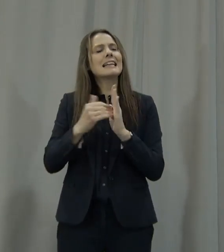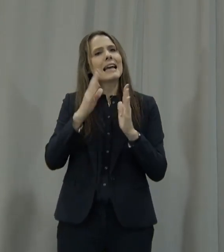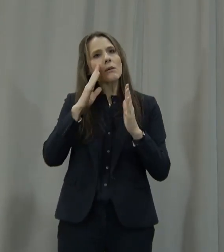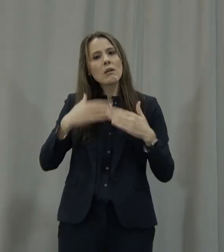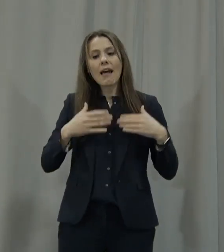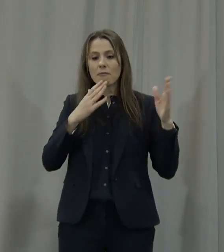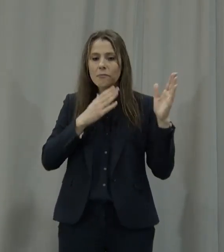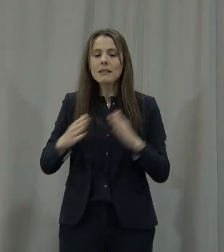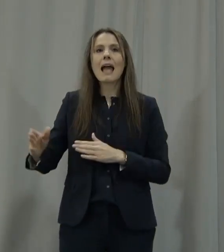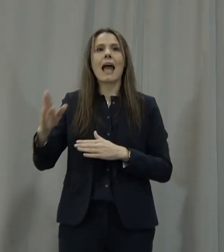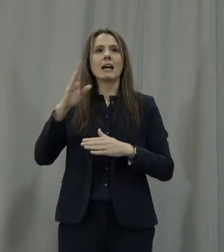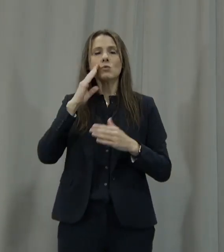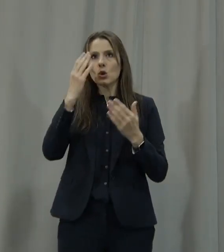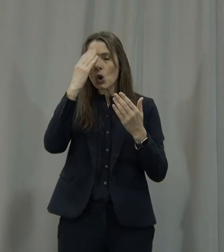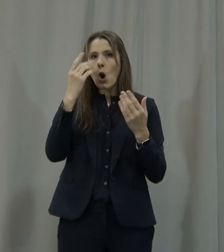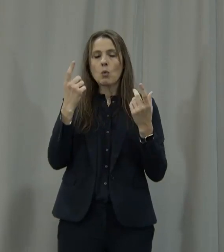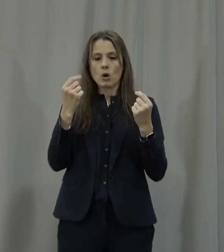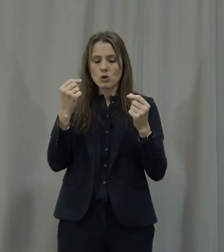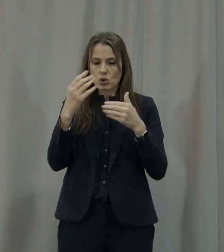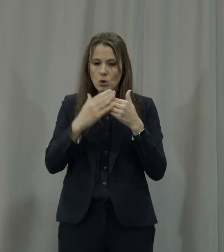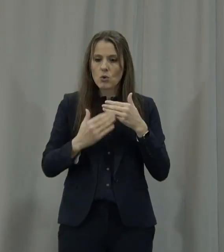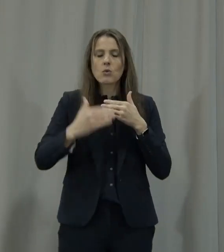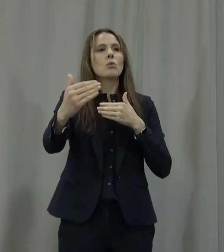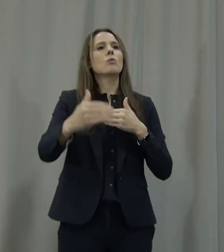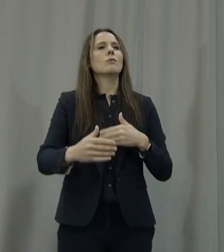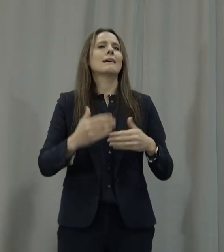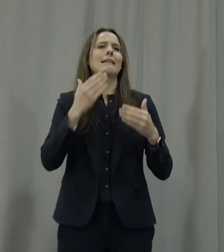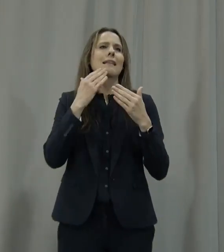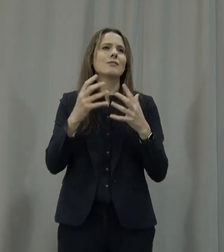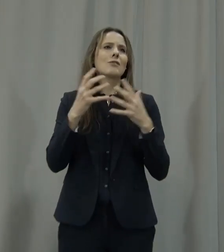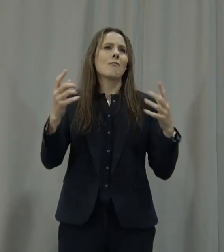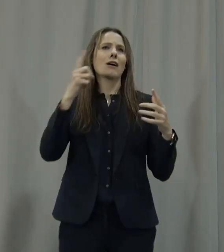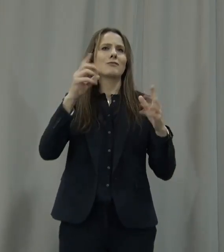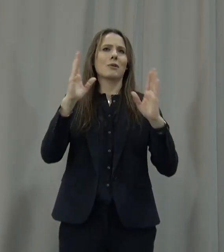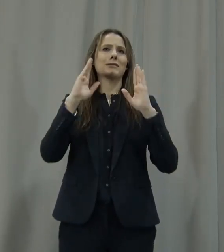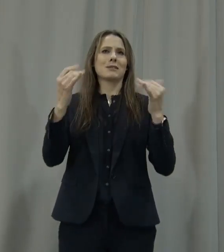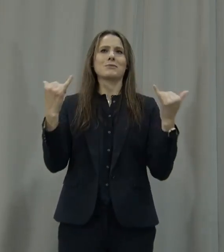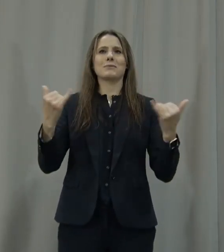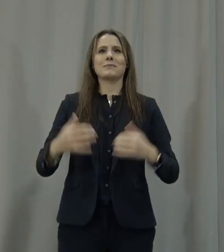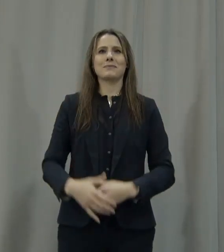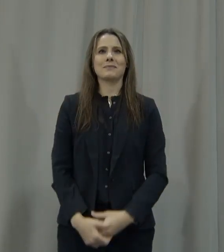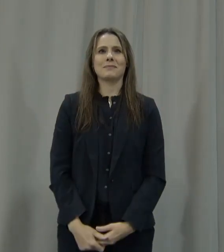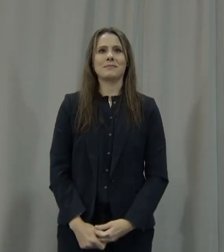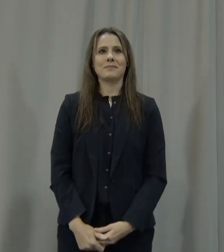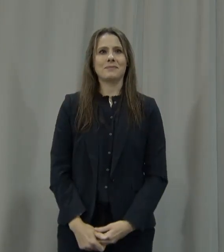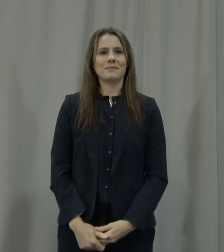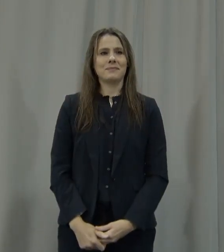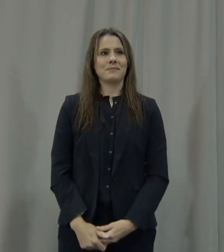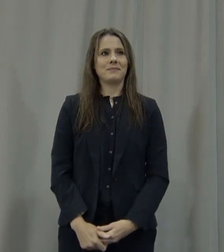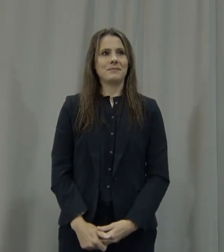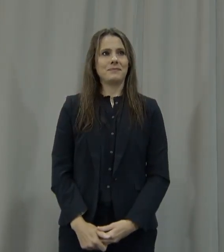strategies and implementation of strategies going forward. Thank you so much for your attention.